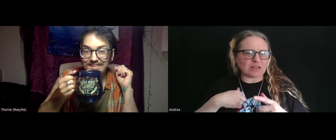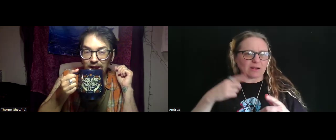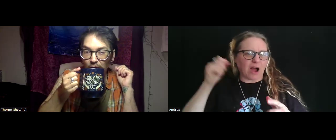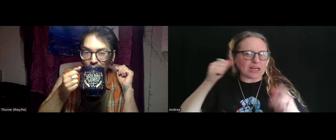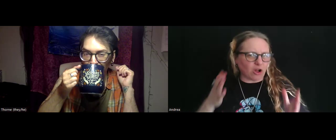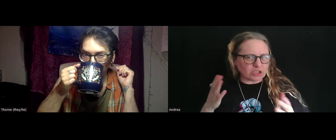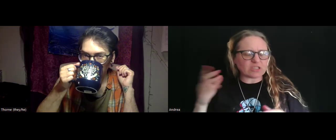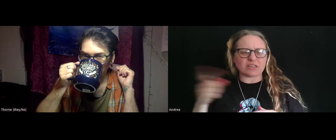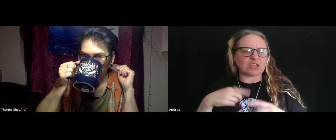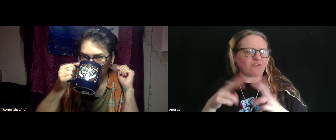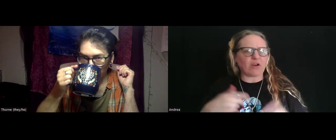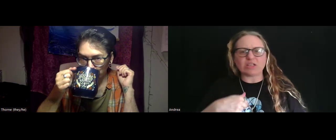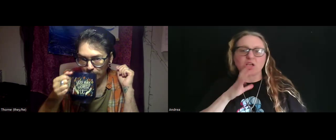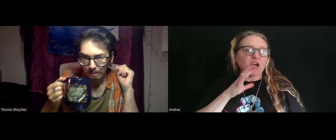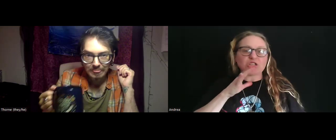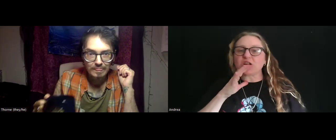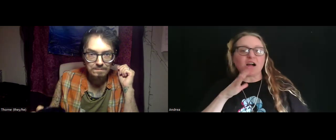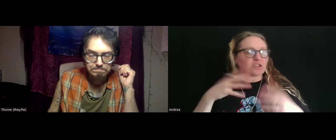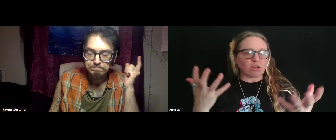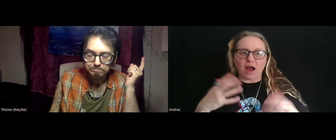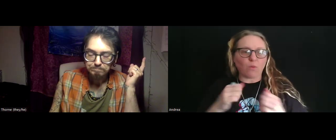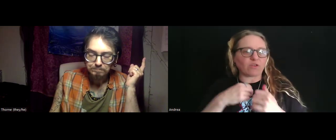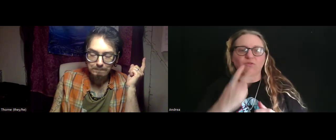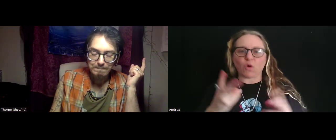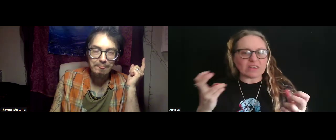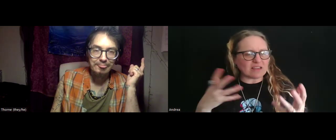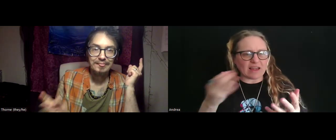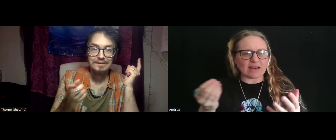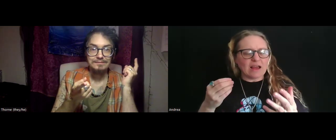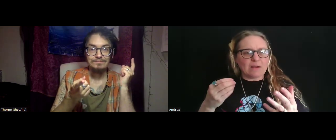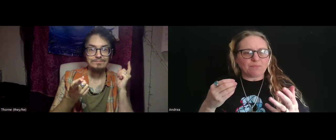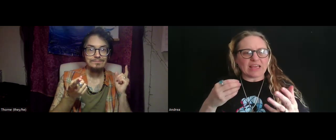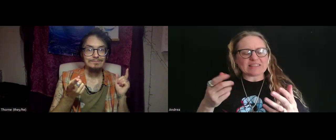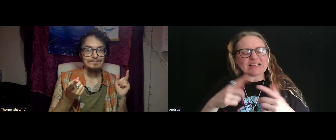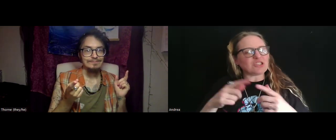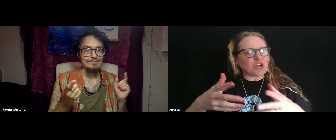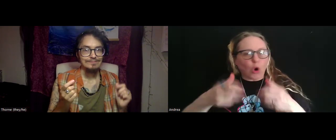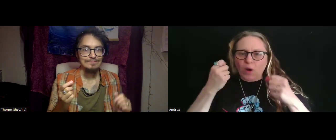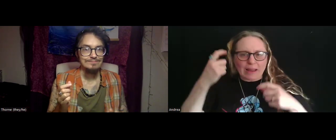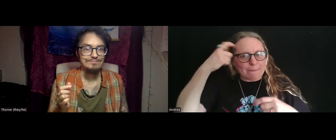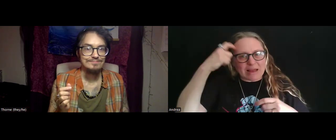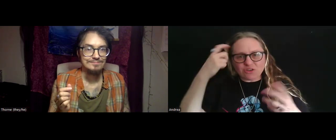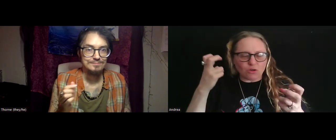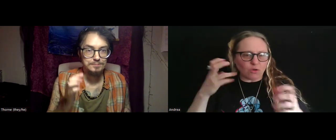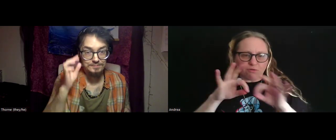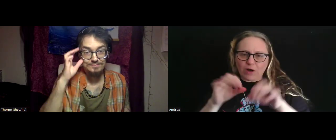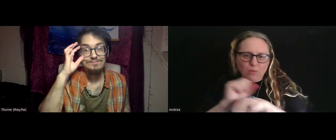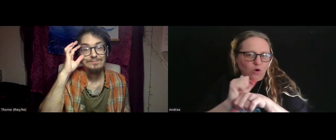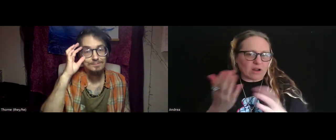a audiologist and she's very just she talks a lot with her voice and it's just a quick mental framework. I